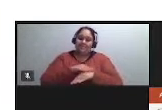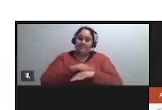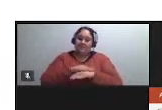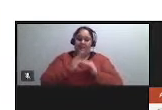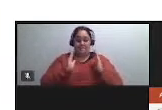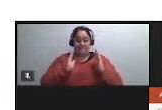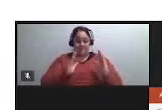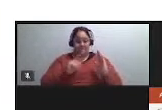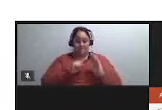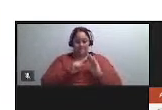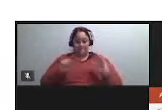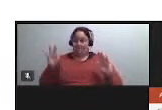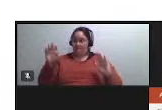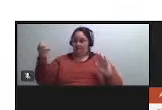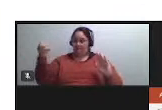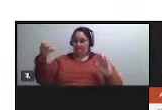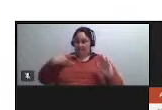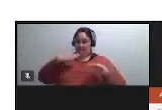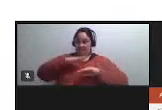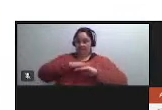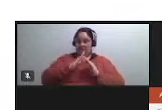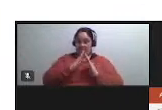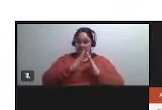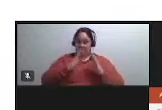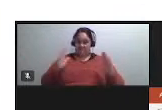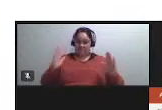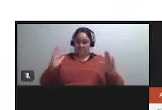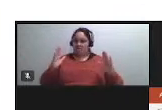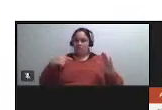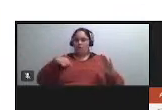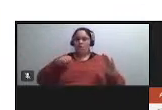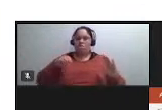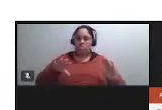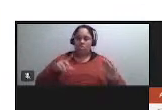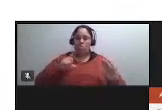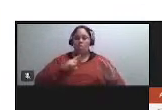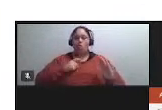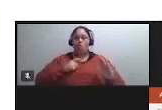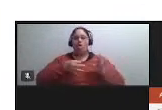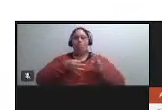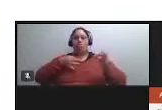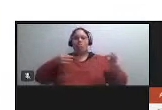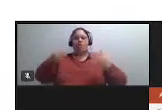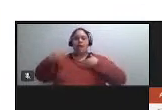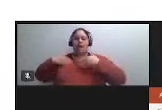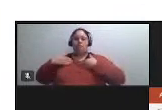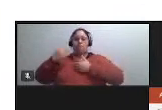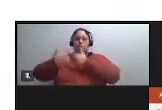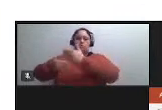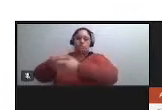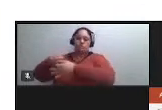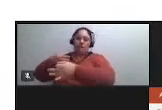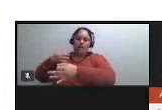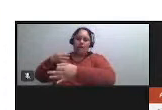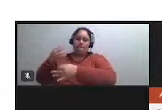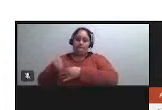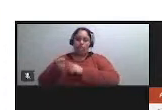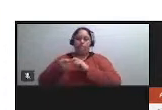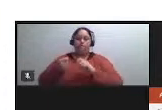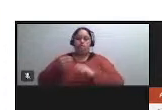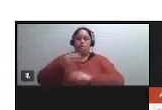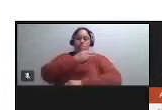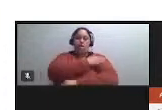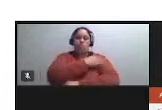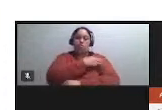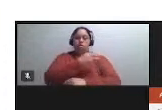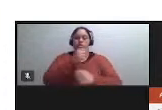frames that FAMPLA had prescribed, because there was a delay in terms of the administrative processes. So from the accounting